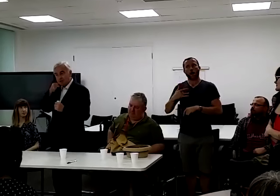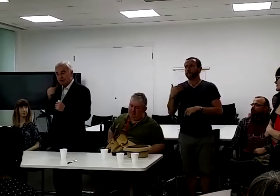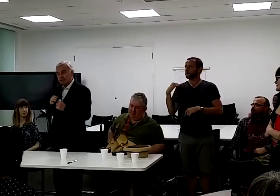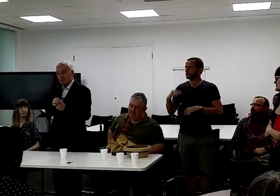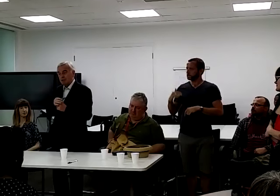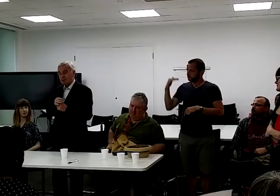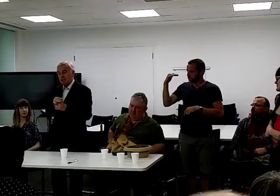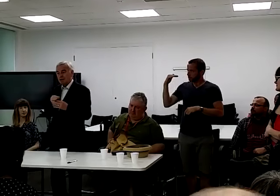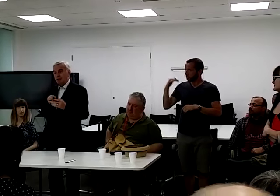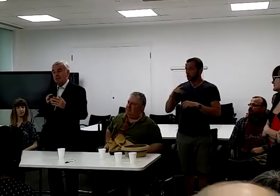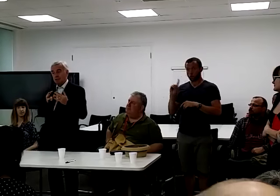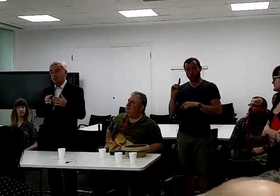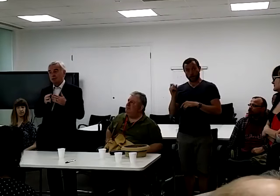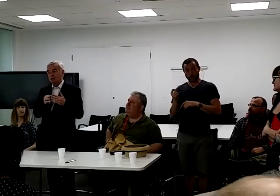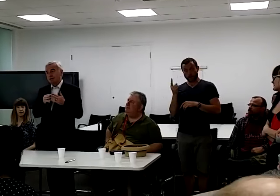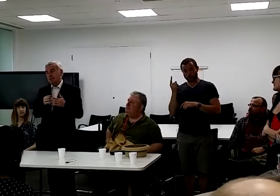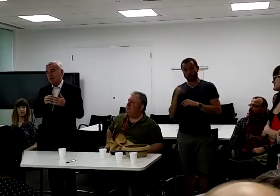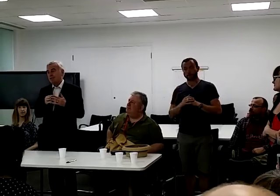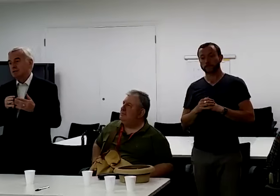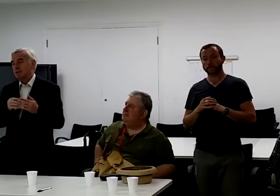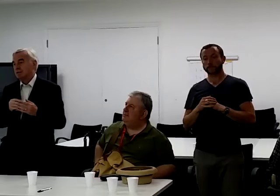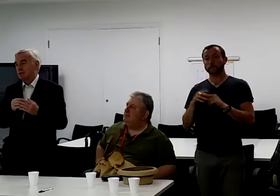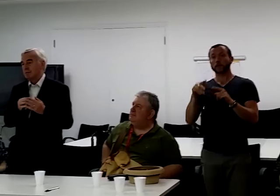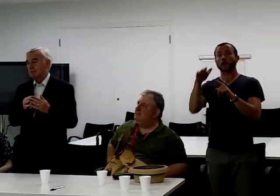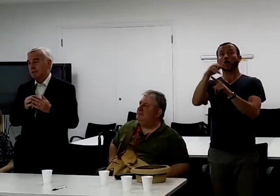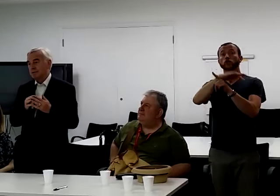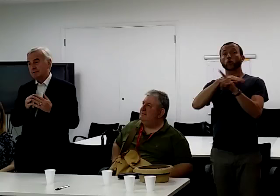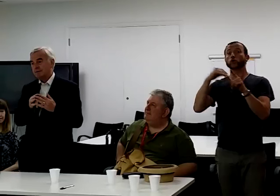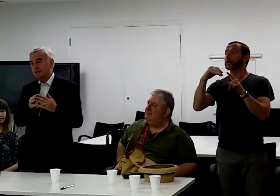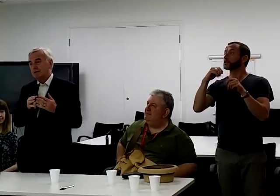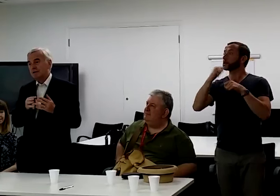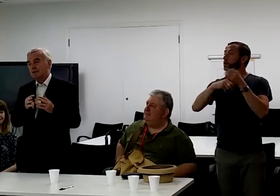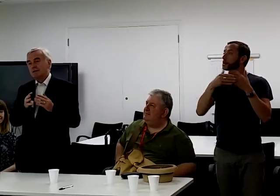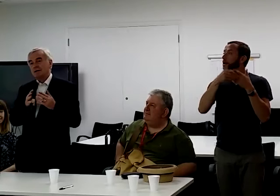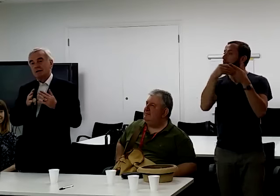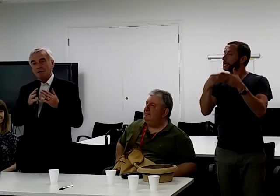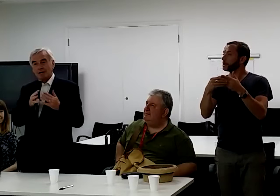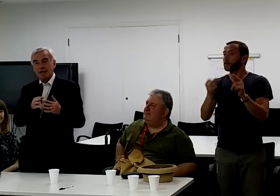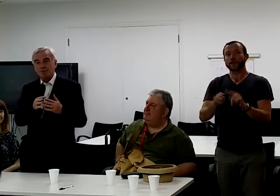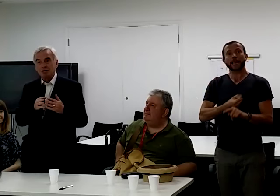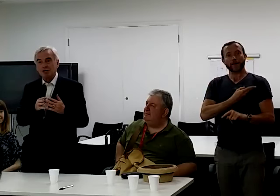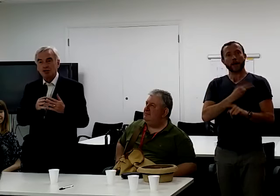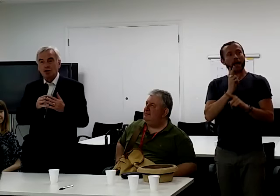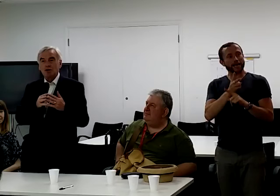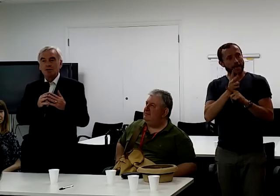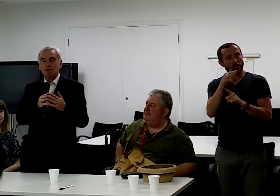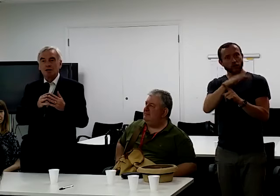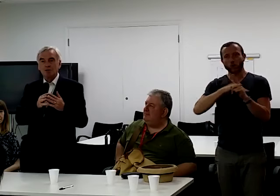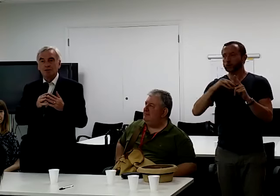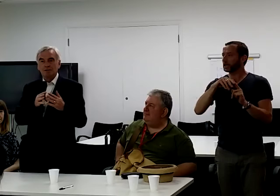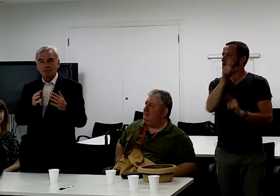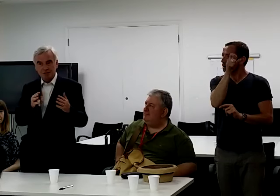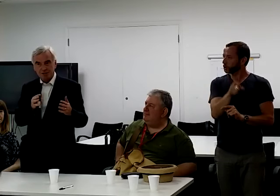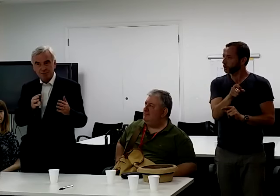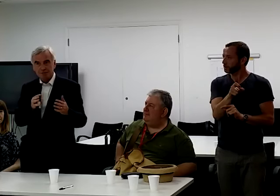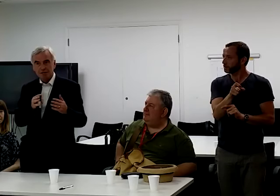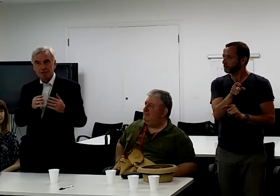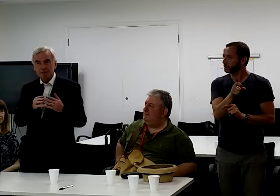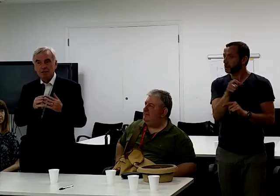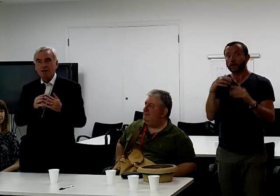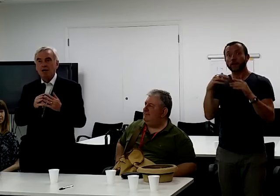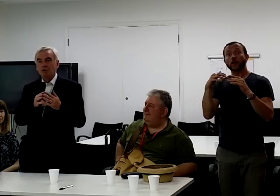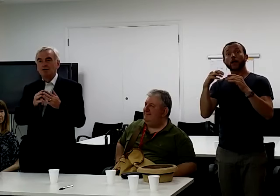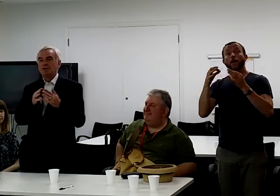And that was, we had a socialist elected as the leader of the Labour Party. Now, it came as a shock to the whole of the